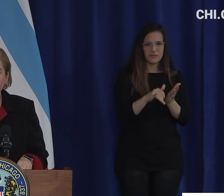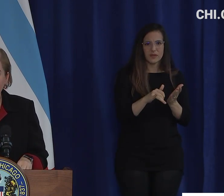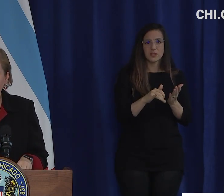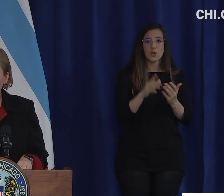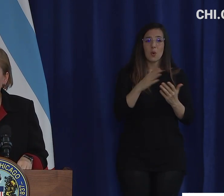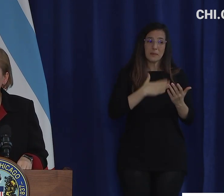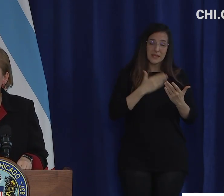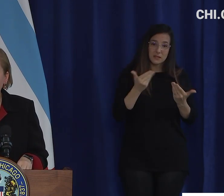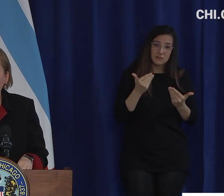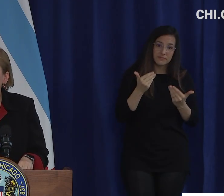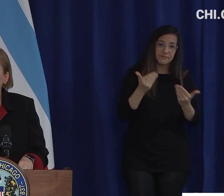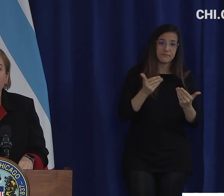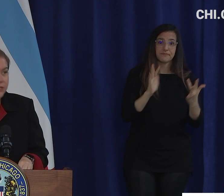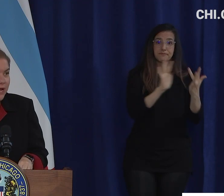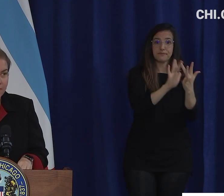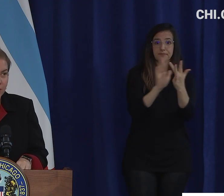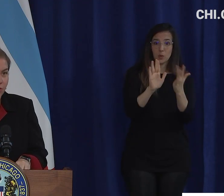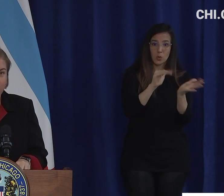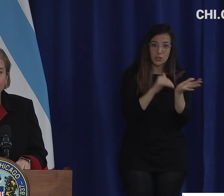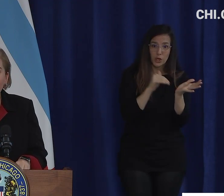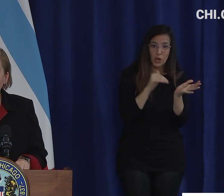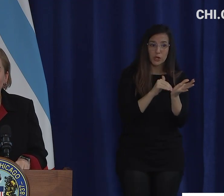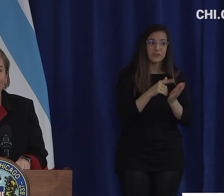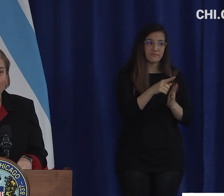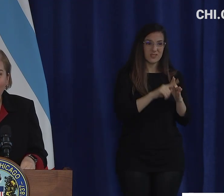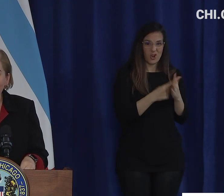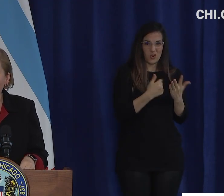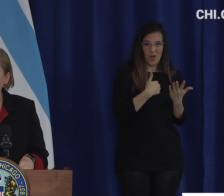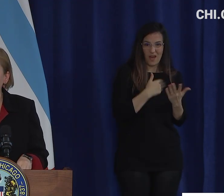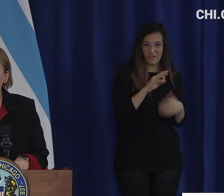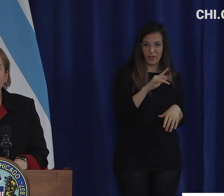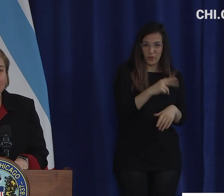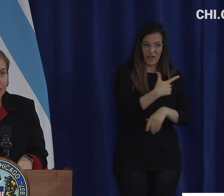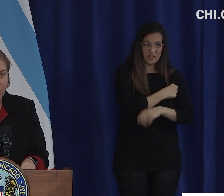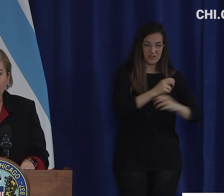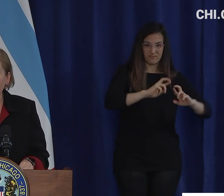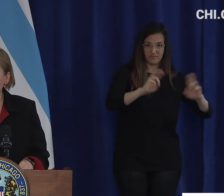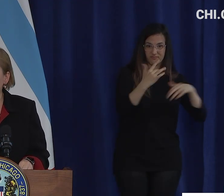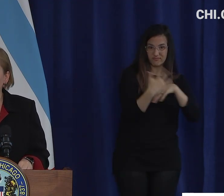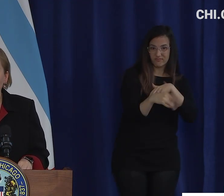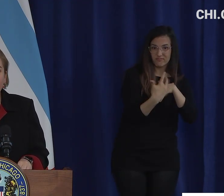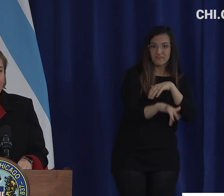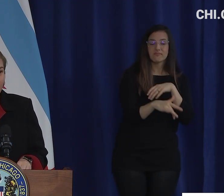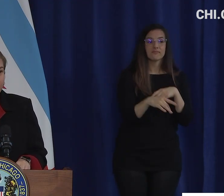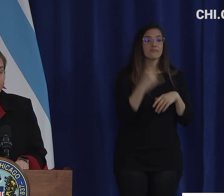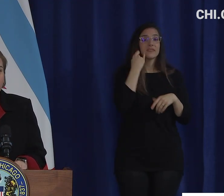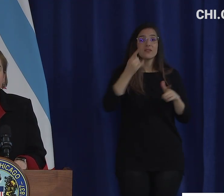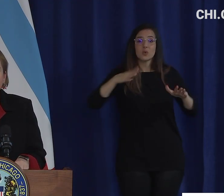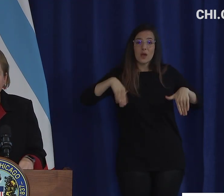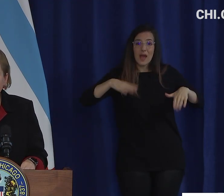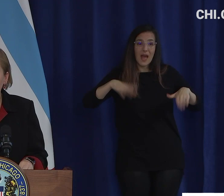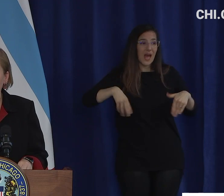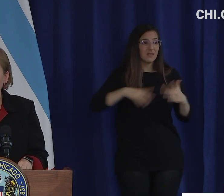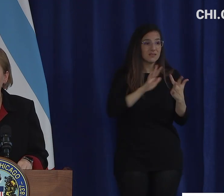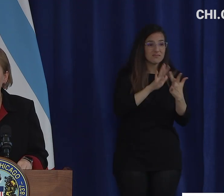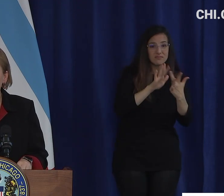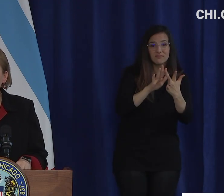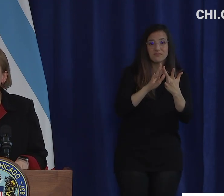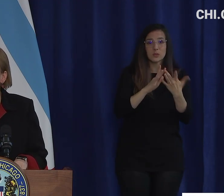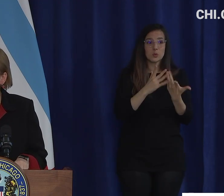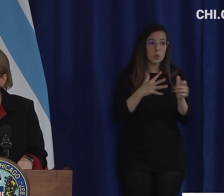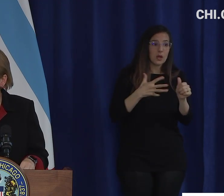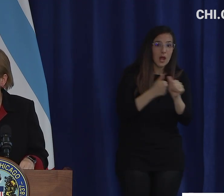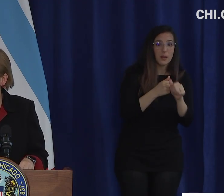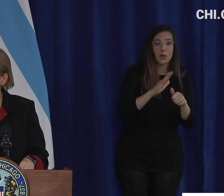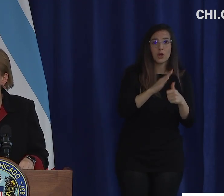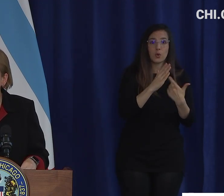flu vaccine in place, and now is a good time to go to your doctor if you've not been, to get caught up on your preventive health works and to get your vaccines.